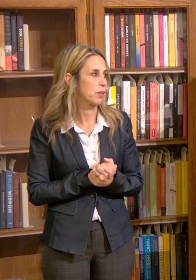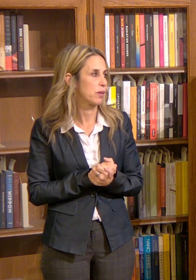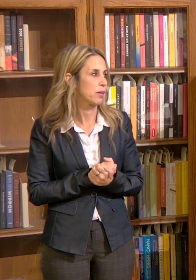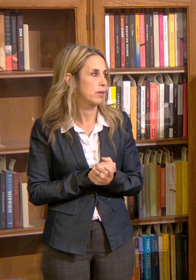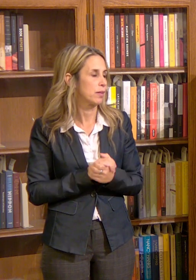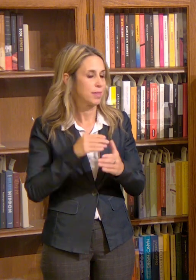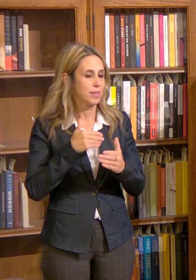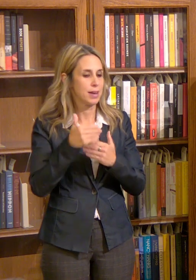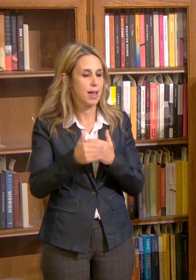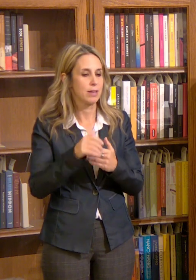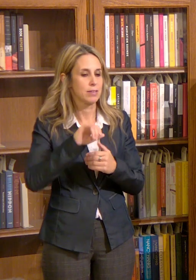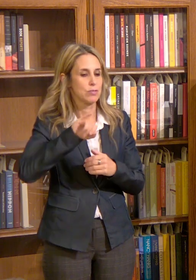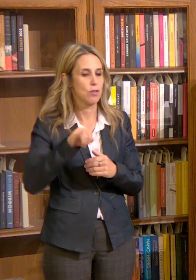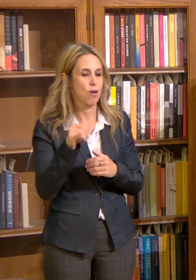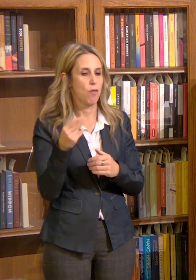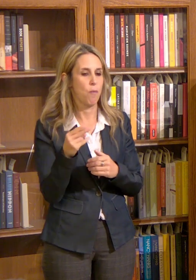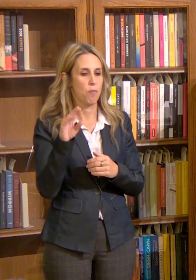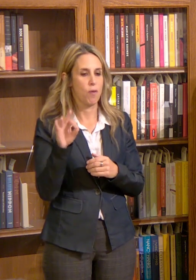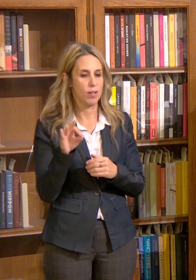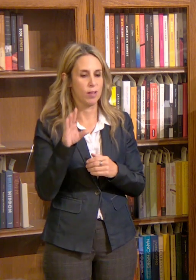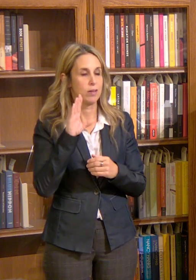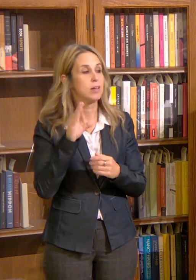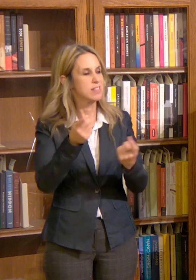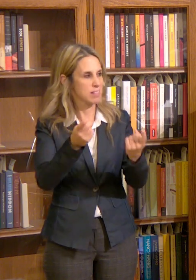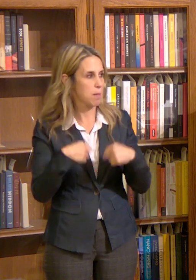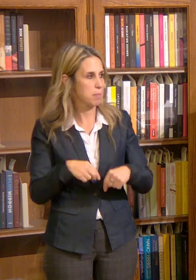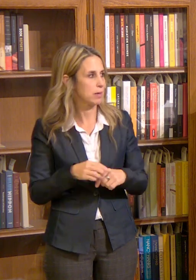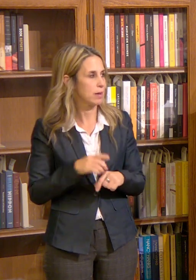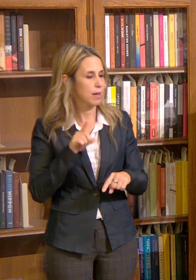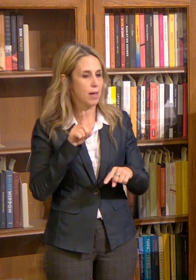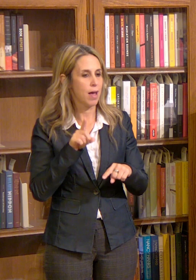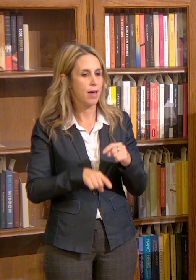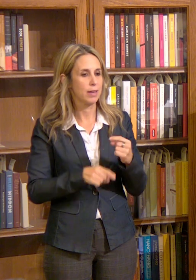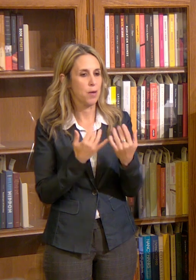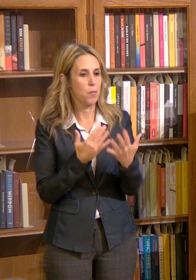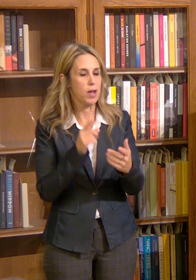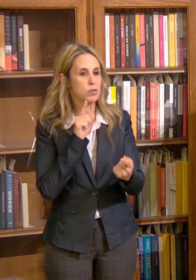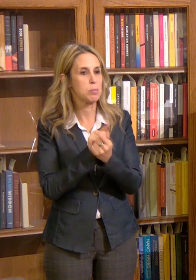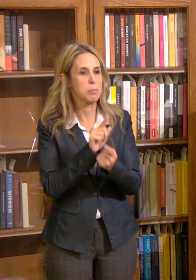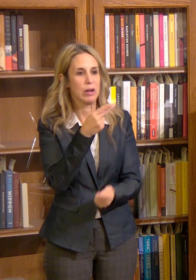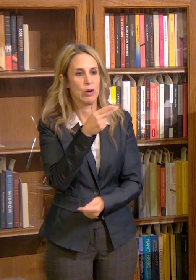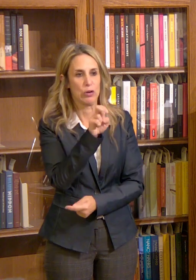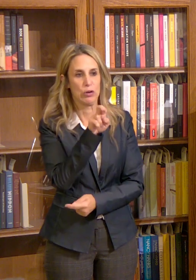JN ho Franklin is coming y'all and I can't wait to meet